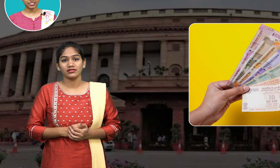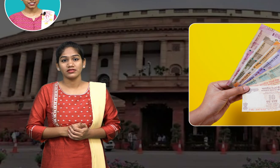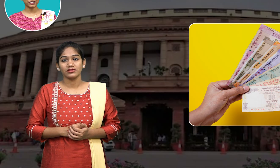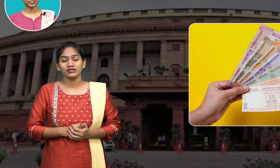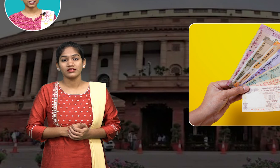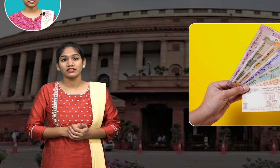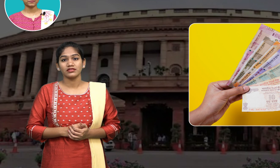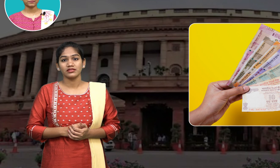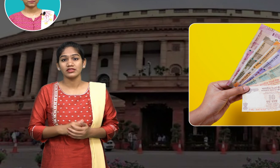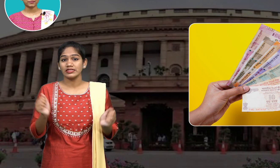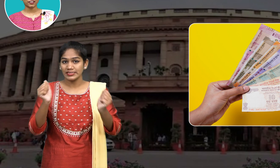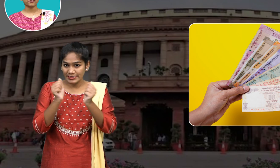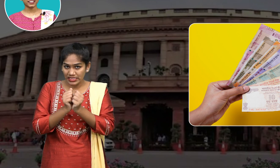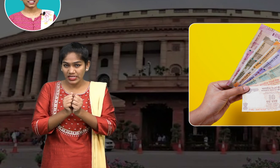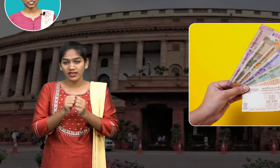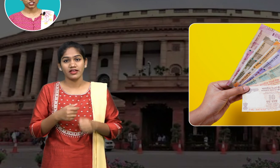concerned with